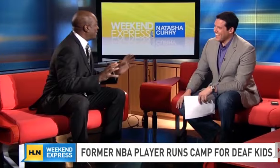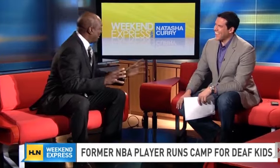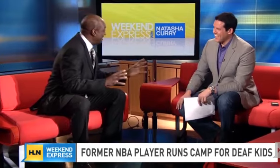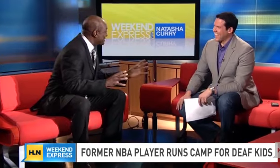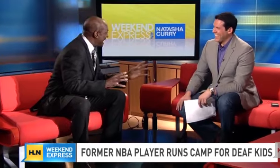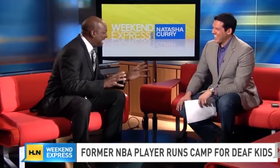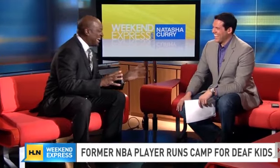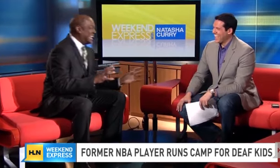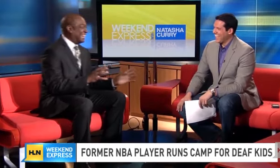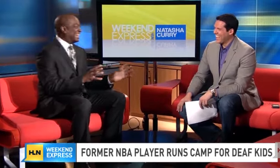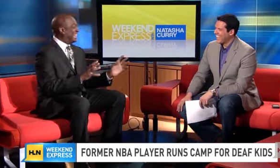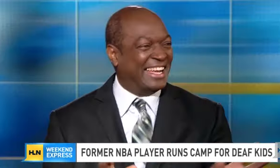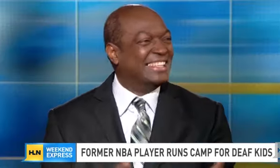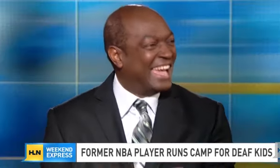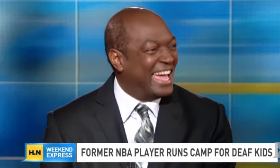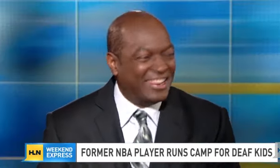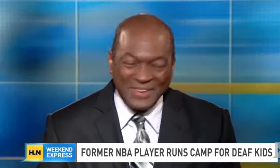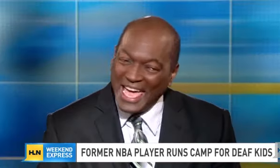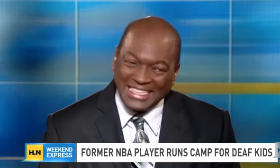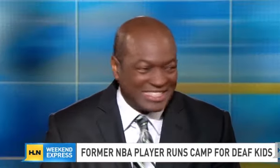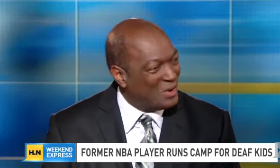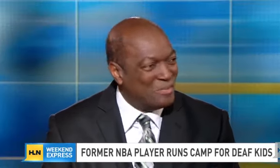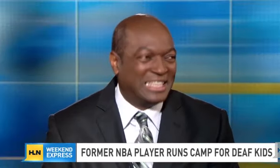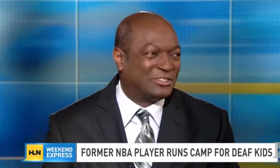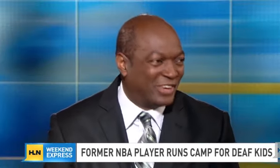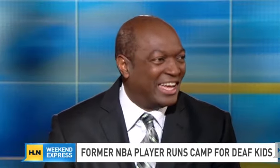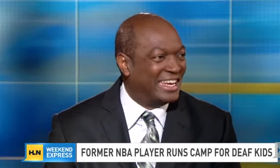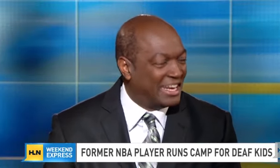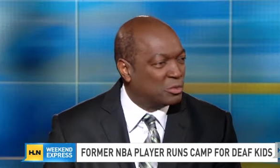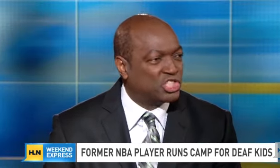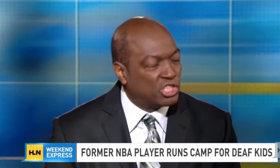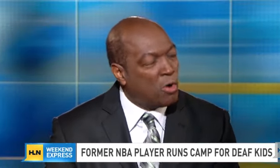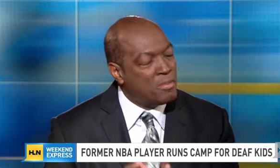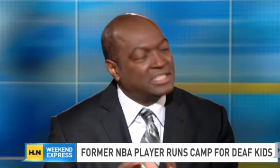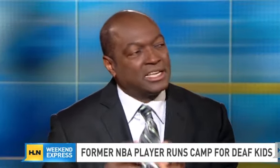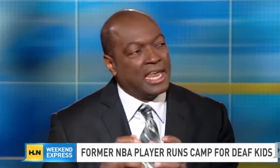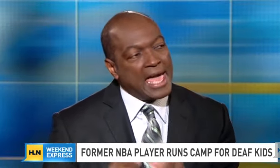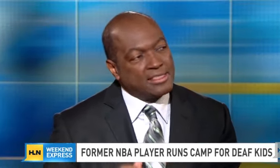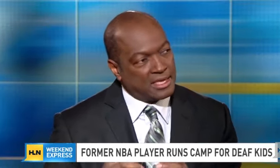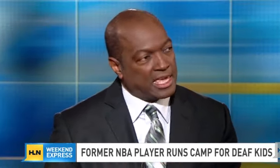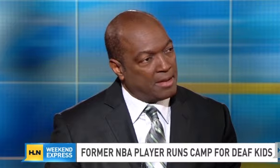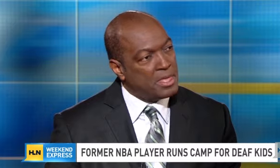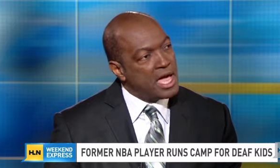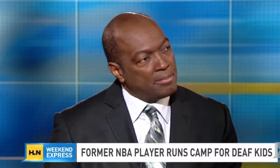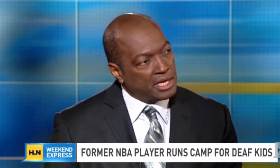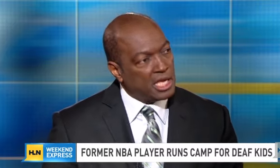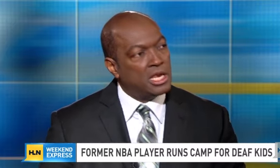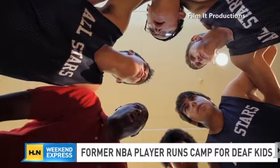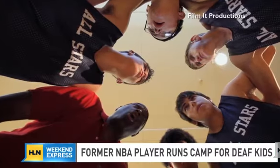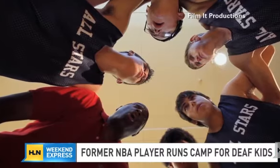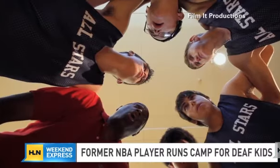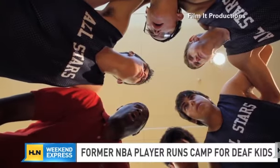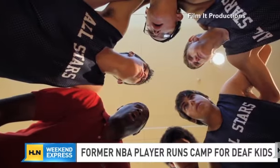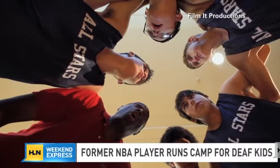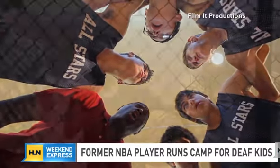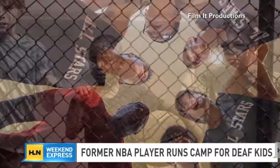part. And we had so much fun, and it was so much like the camp. I mean, it is a feature film, so it's